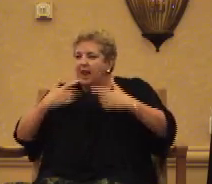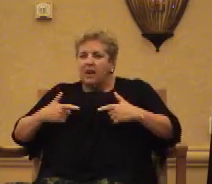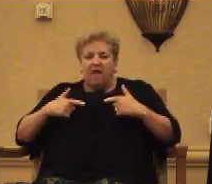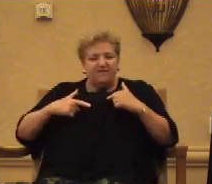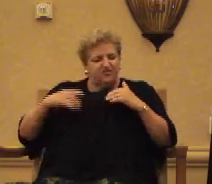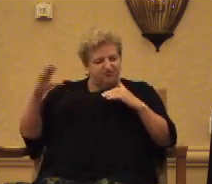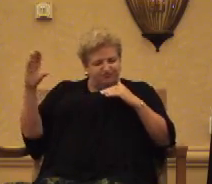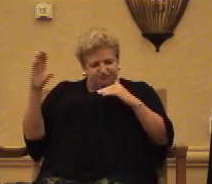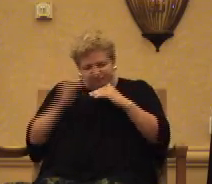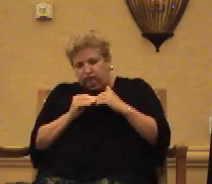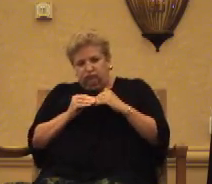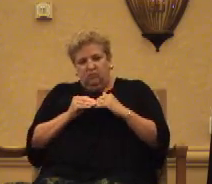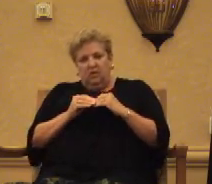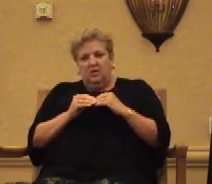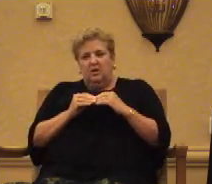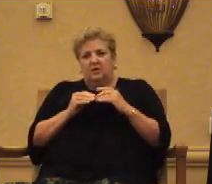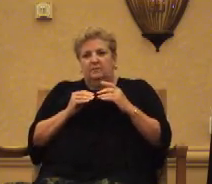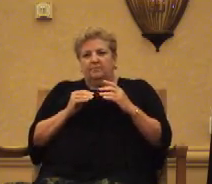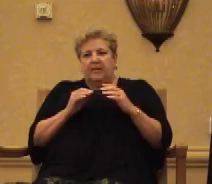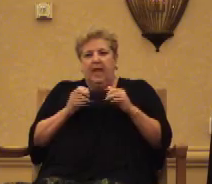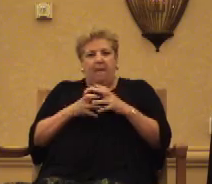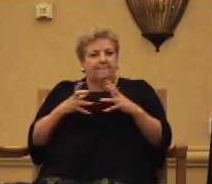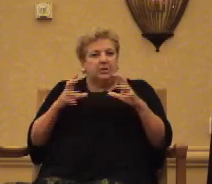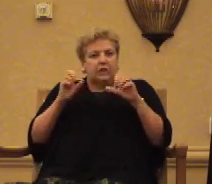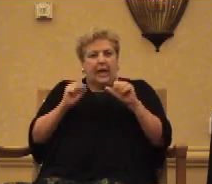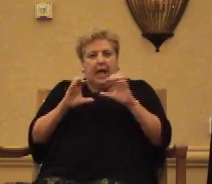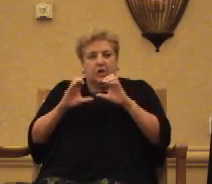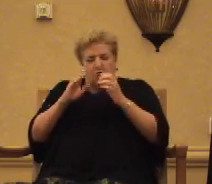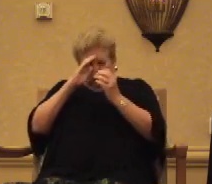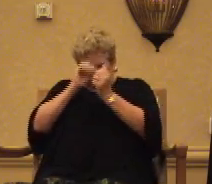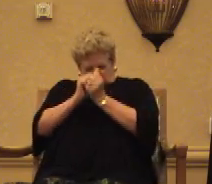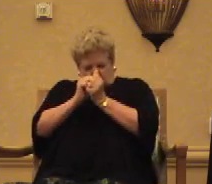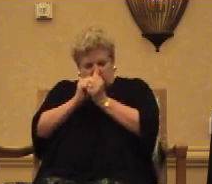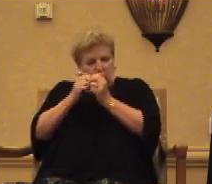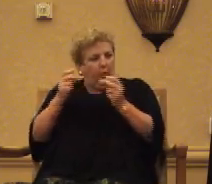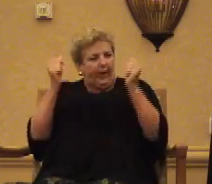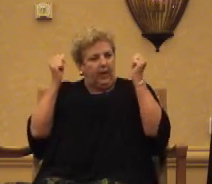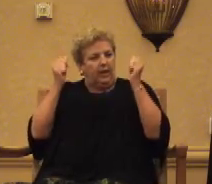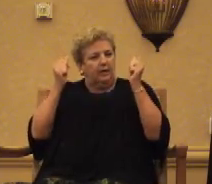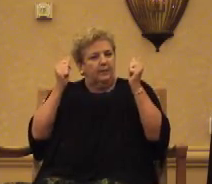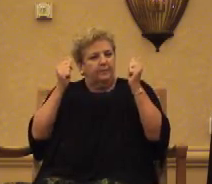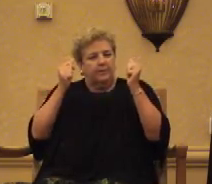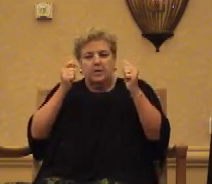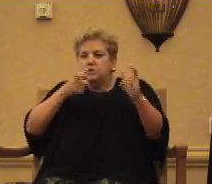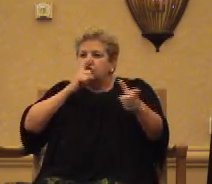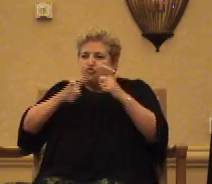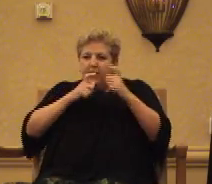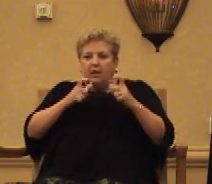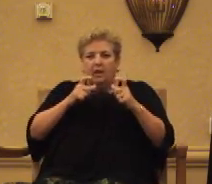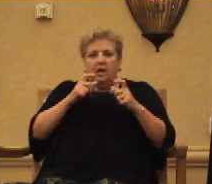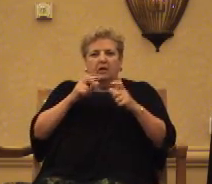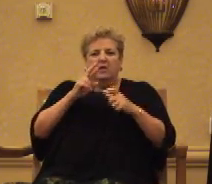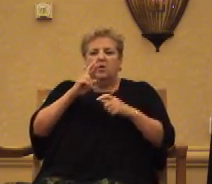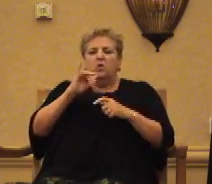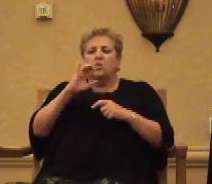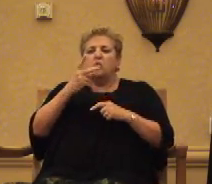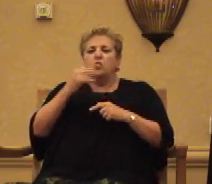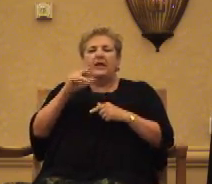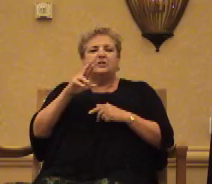the most amount of blot Bob out for the least amount of money. And I drank a lot of Richard's Wild Irish Rose, because